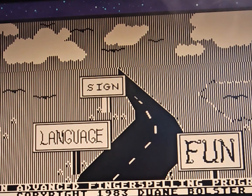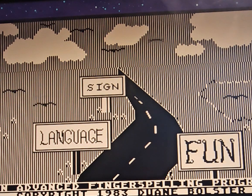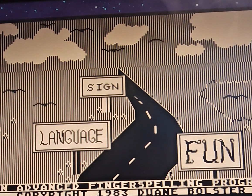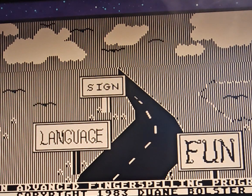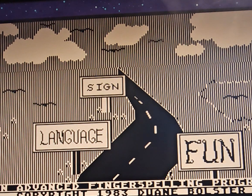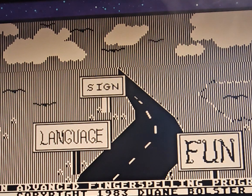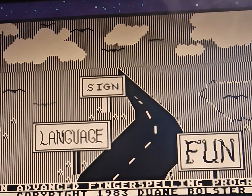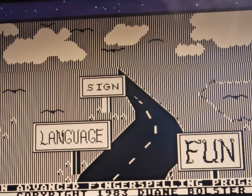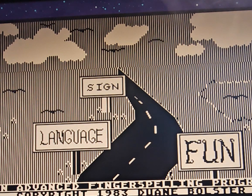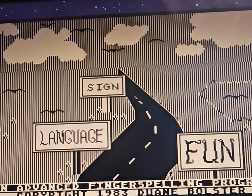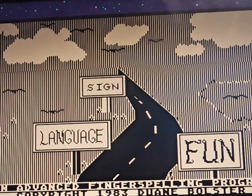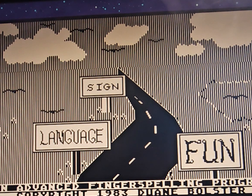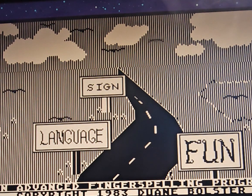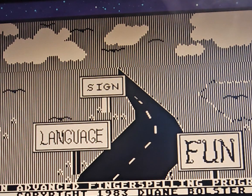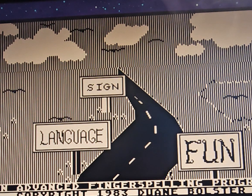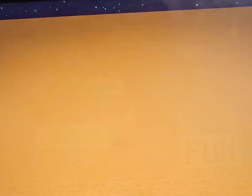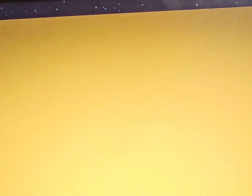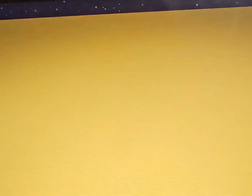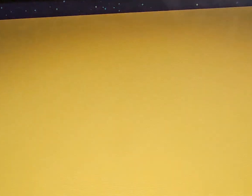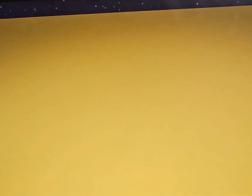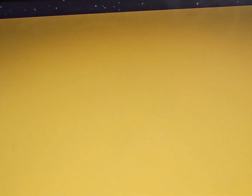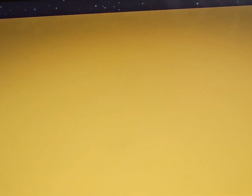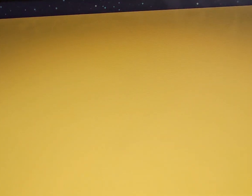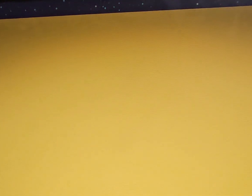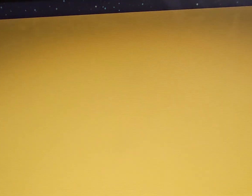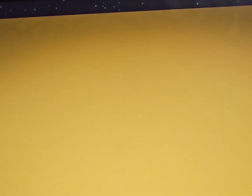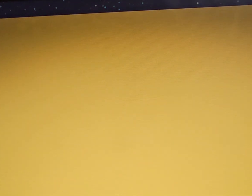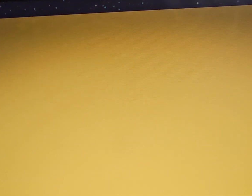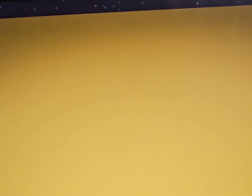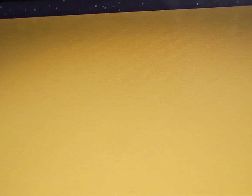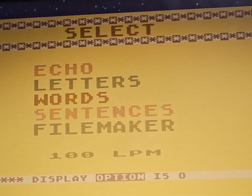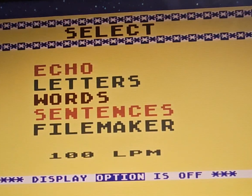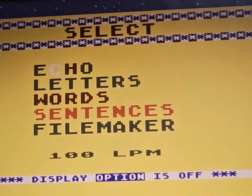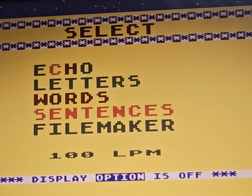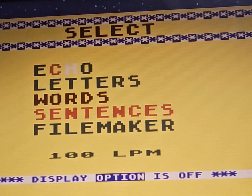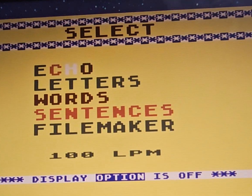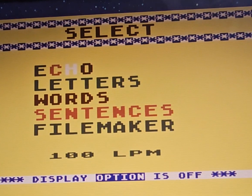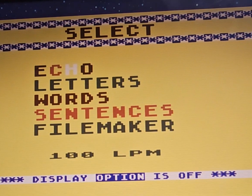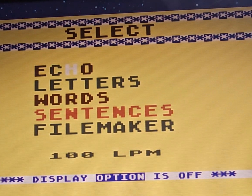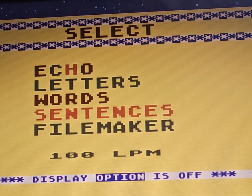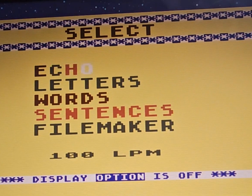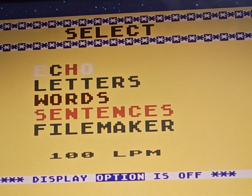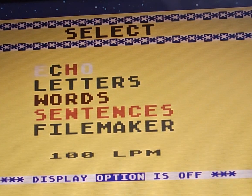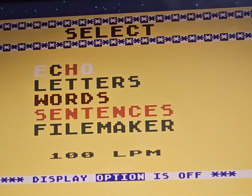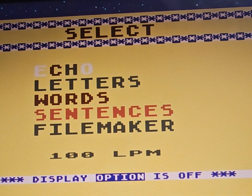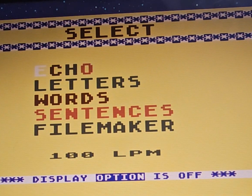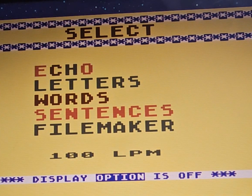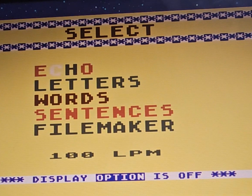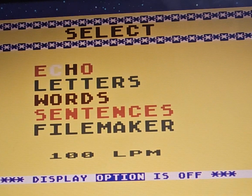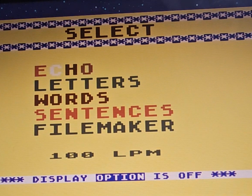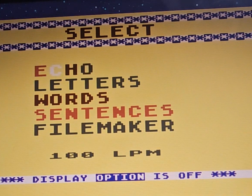I don't know why it's in black and white. Well, stuff's up here. You get to